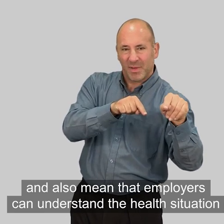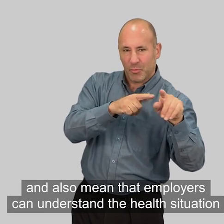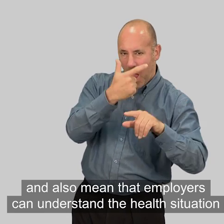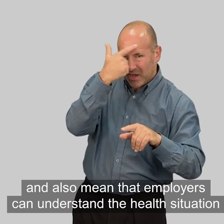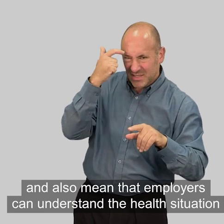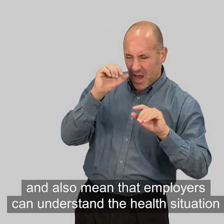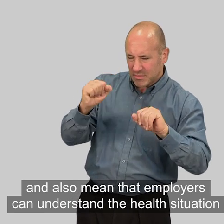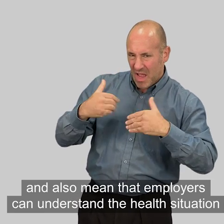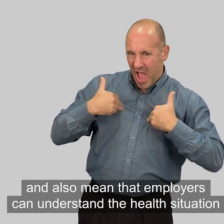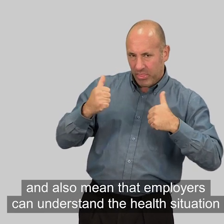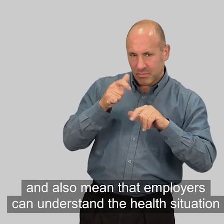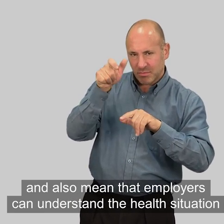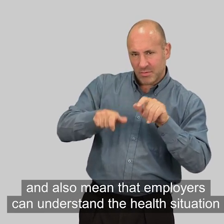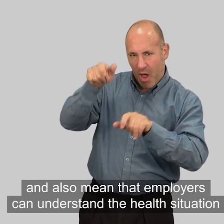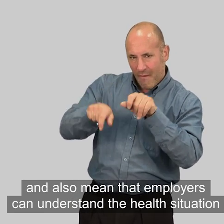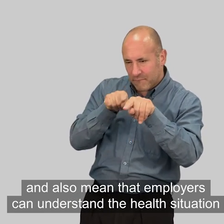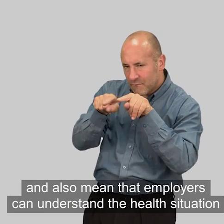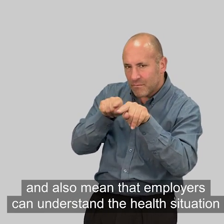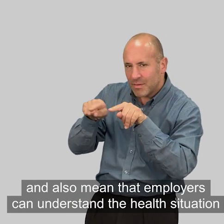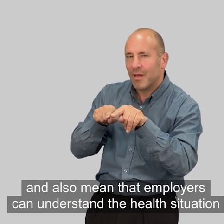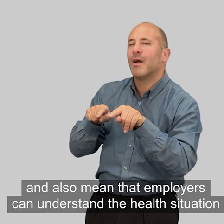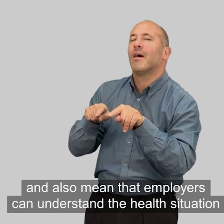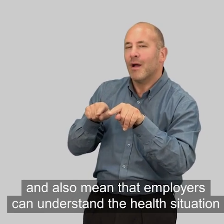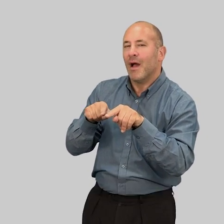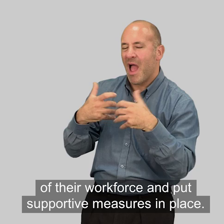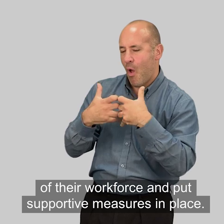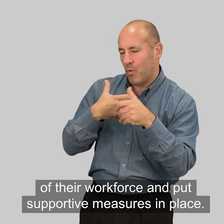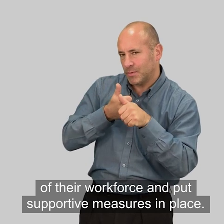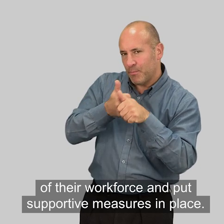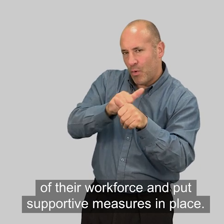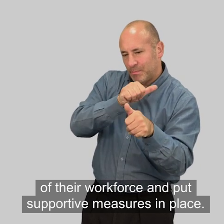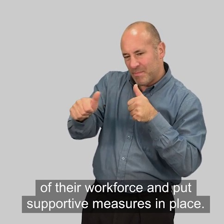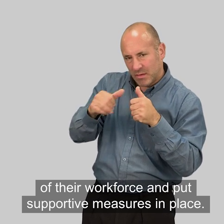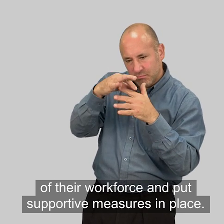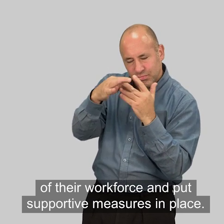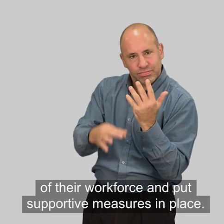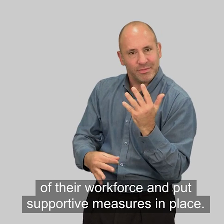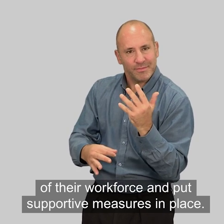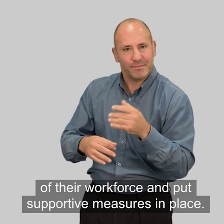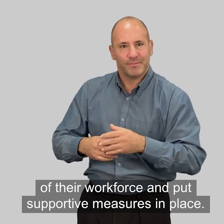and also mean that employers can understand the health situation of their workforce and put supportive measures in